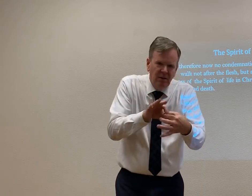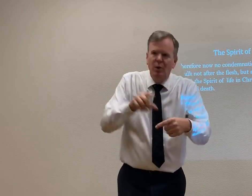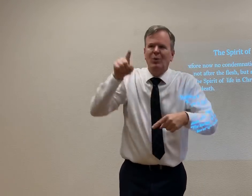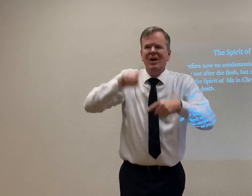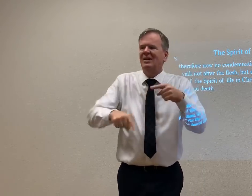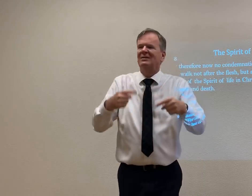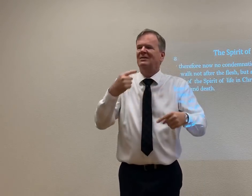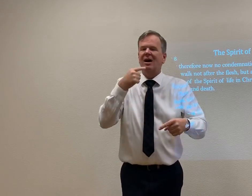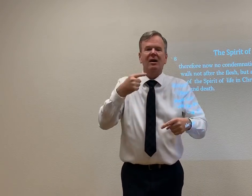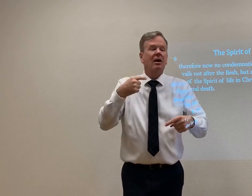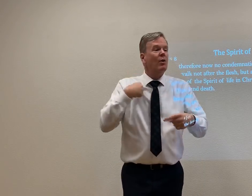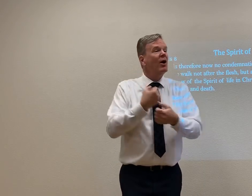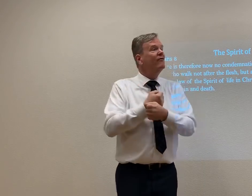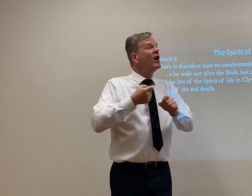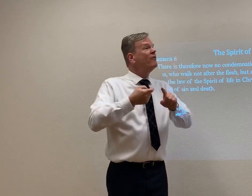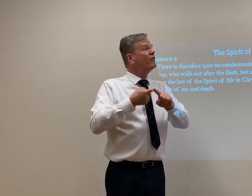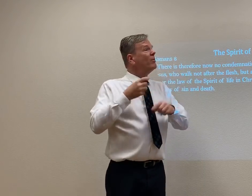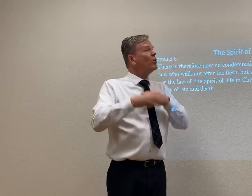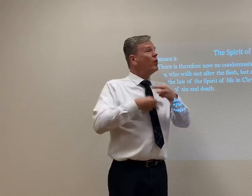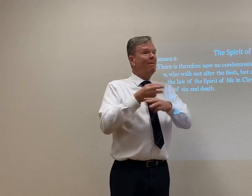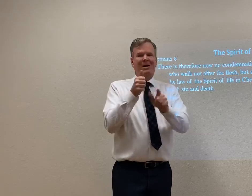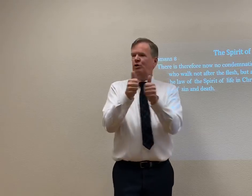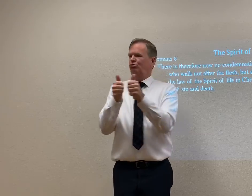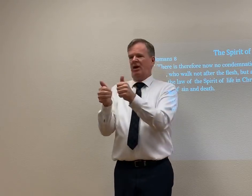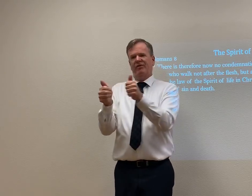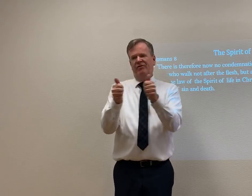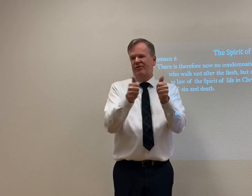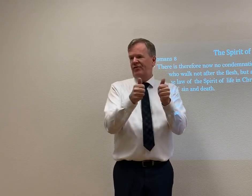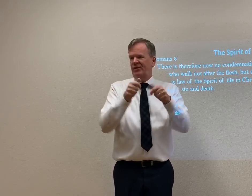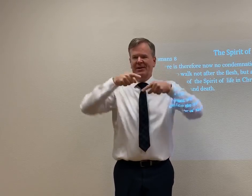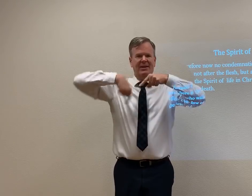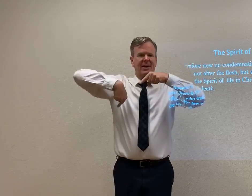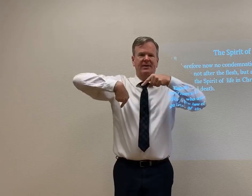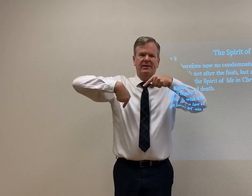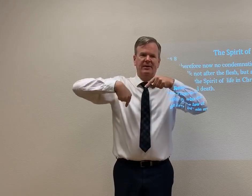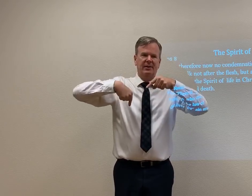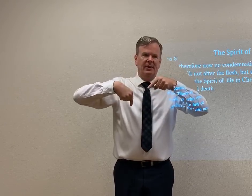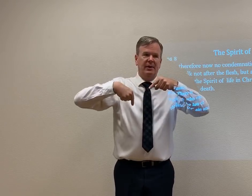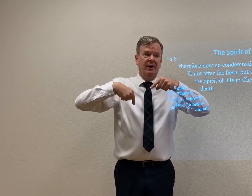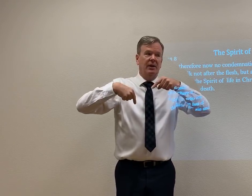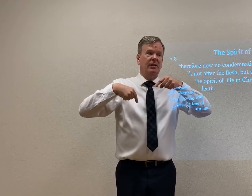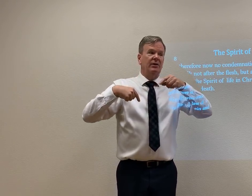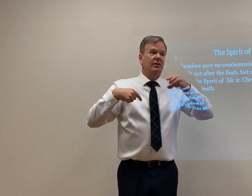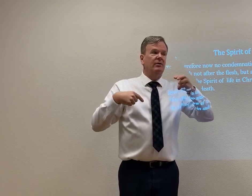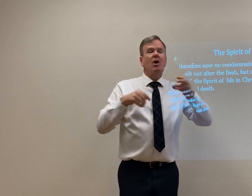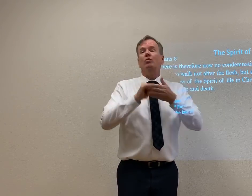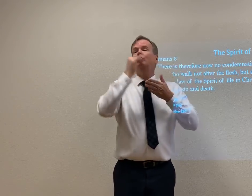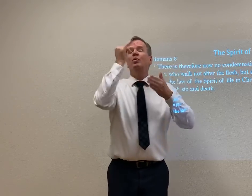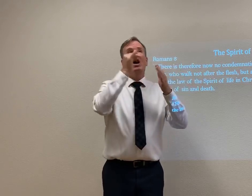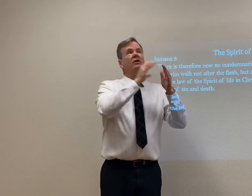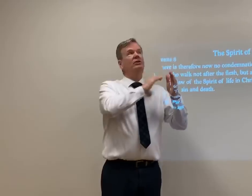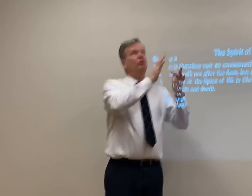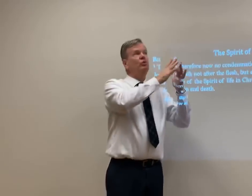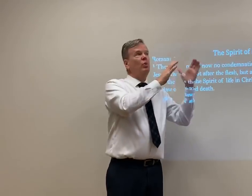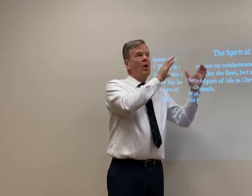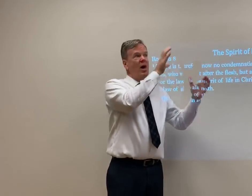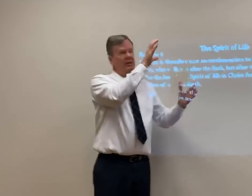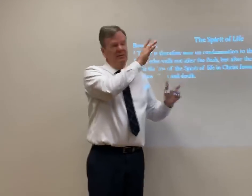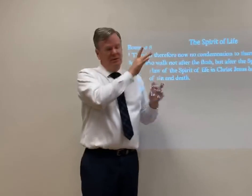same sense, we are born tied down. You can't just say, I'm a thief in the world, because it doesn't work that way. That's why when